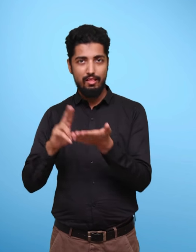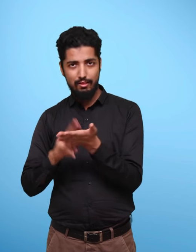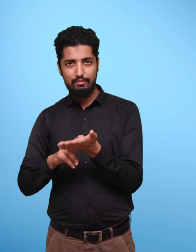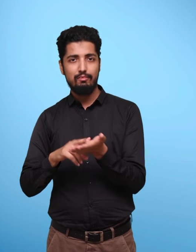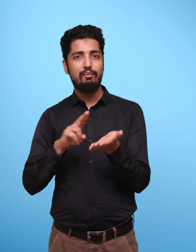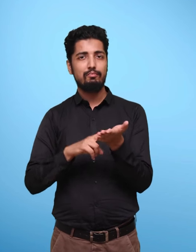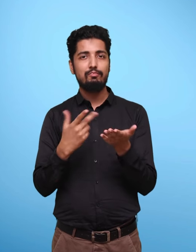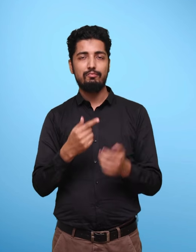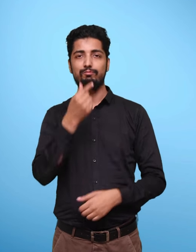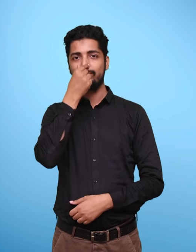N-n-nose.